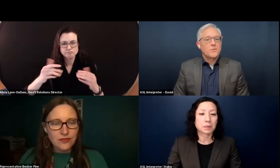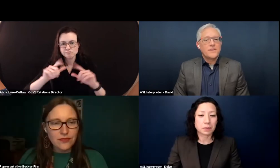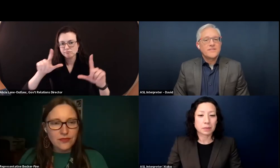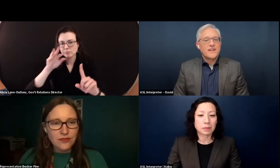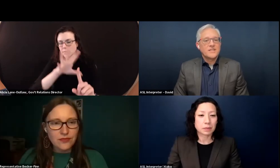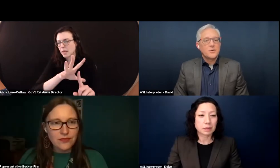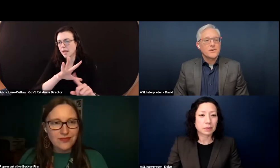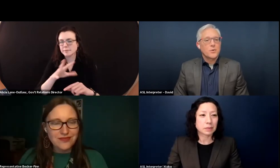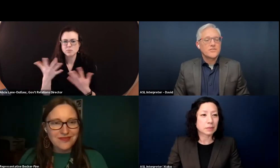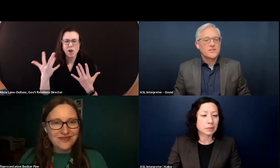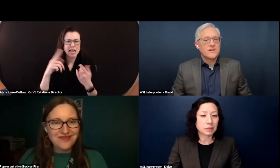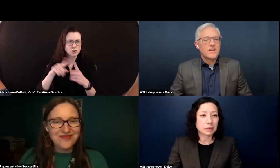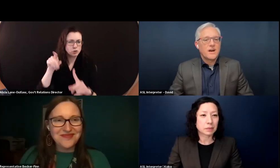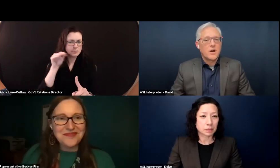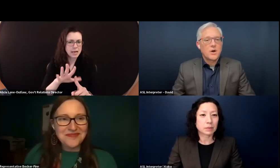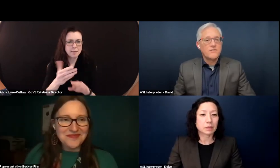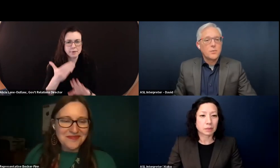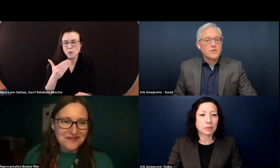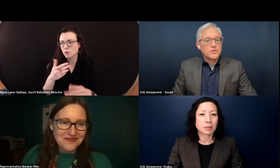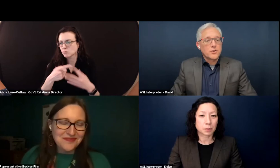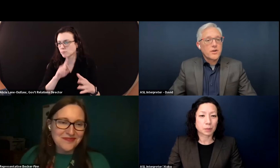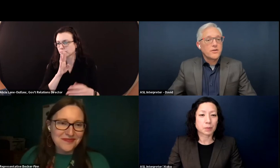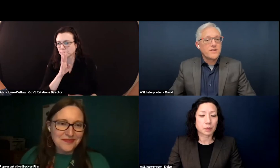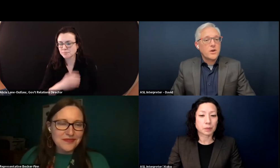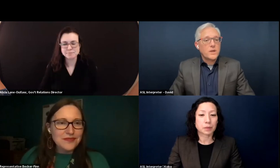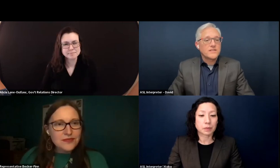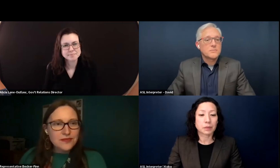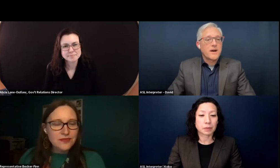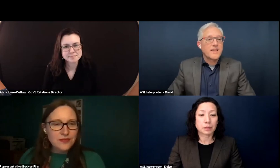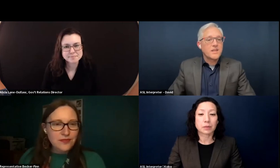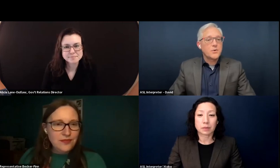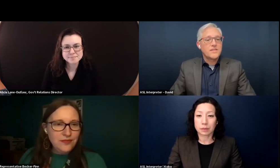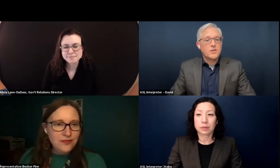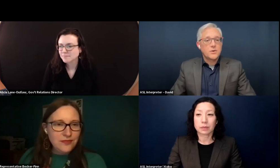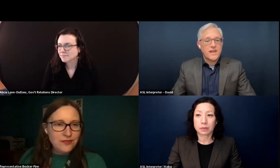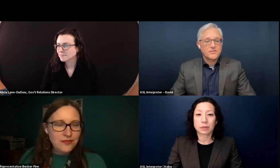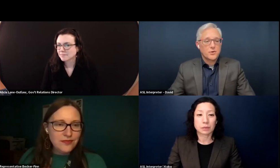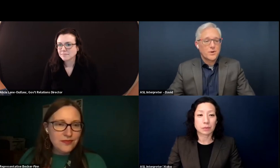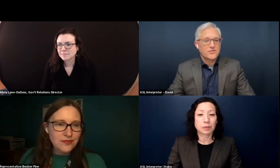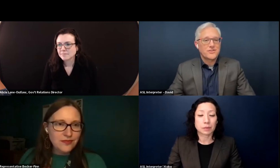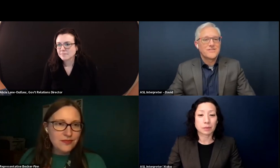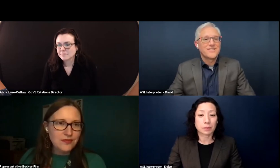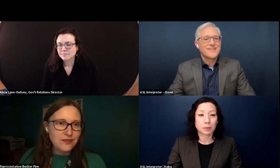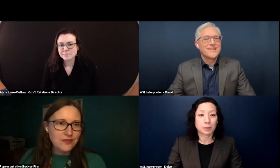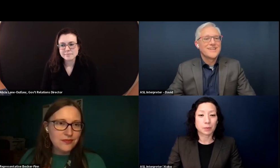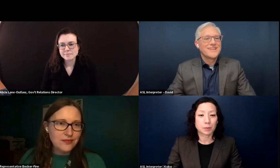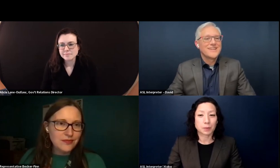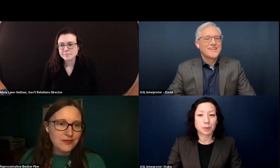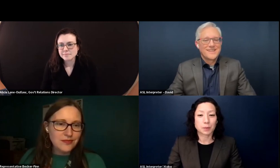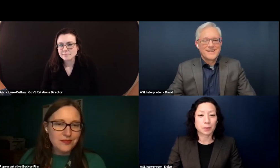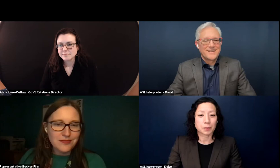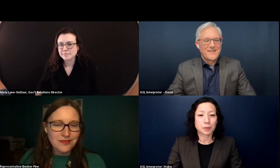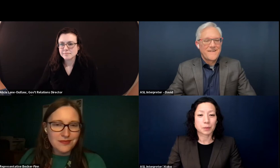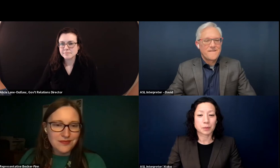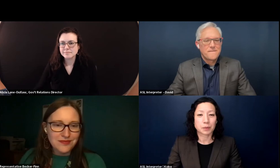Anna, I see you have a question. If you want to turn on your video, we can spotlight you and then you can ask your question.